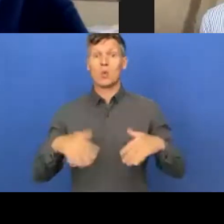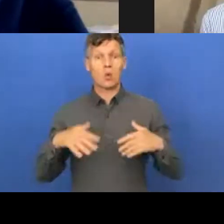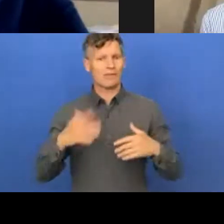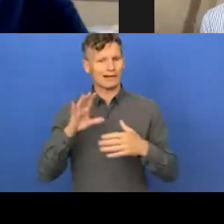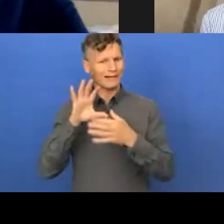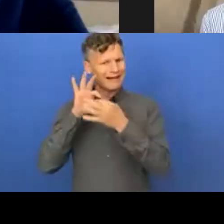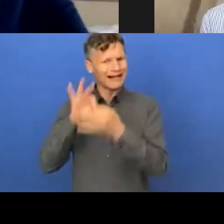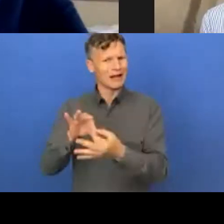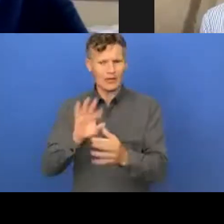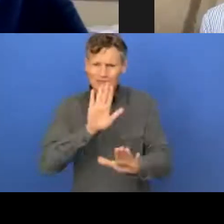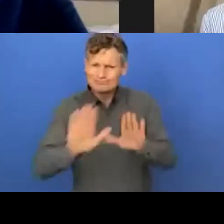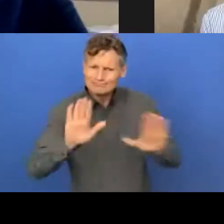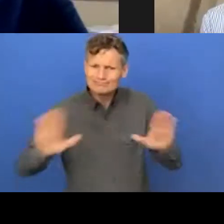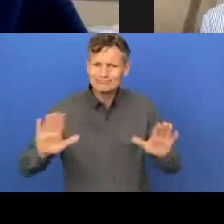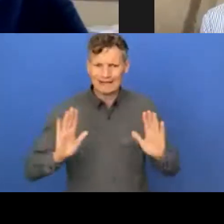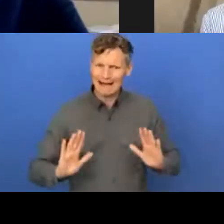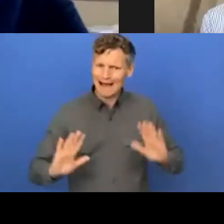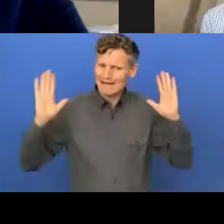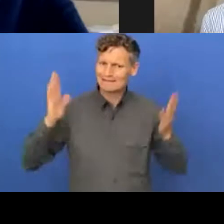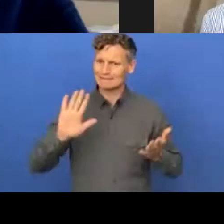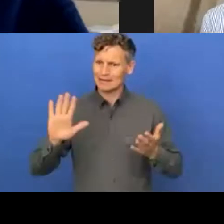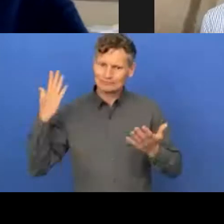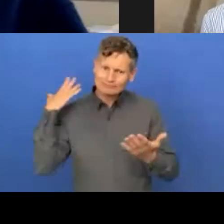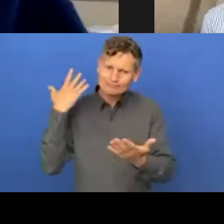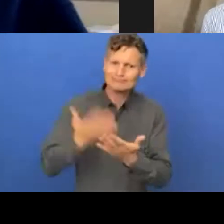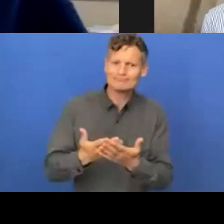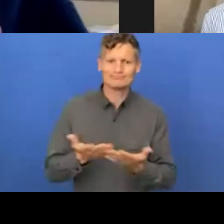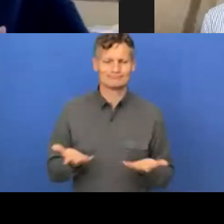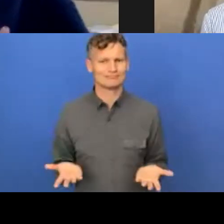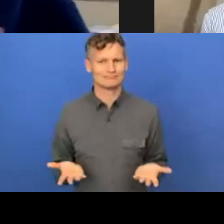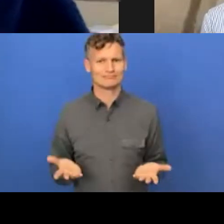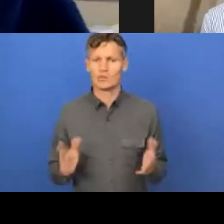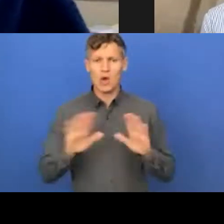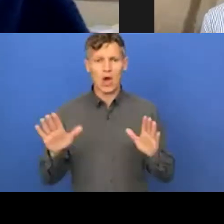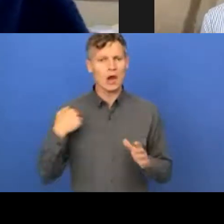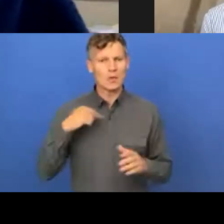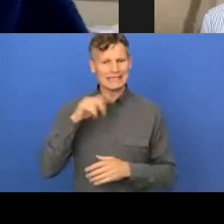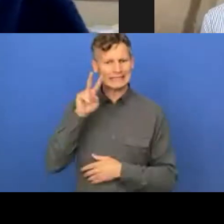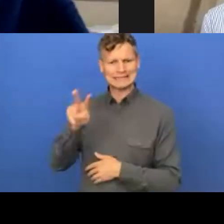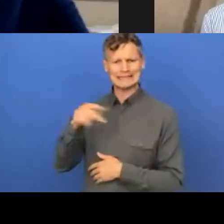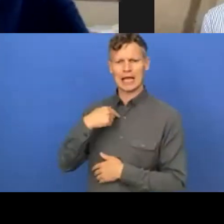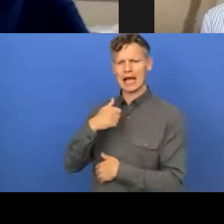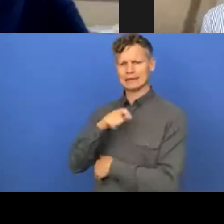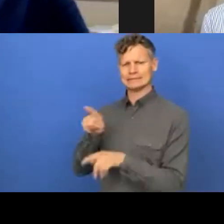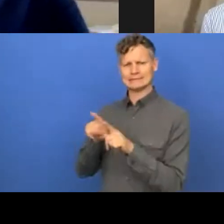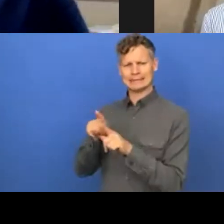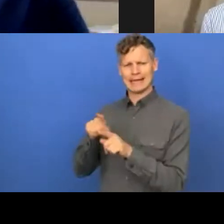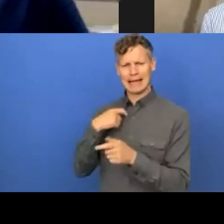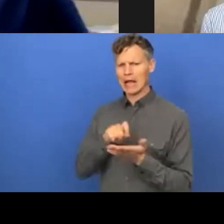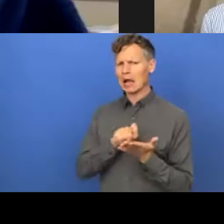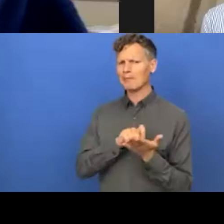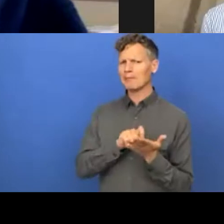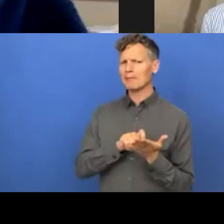and therefore was relevant to people's actual lives, not what we assumed people's experience would be, and therefore was much